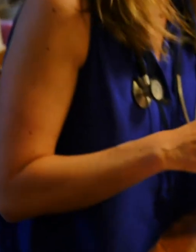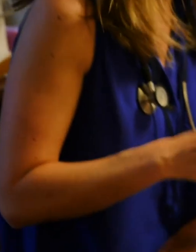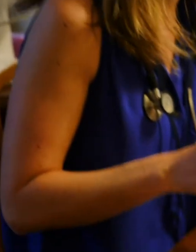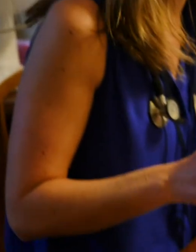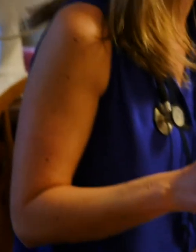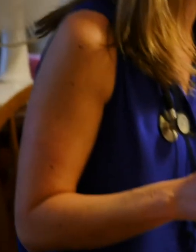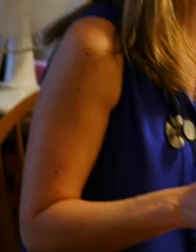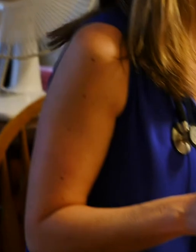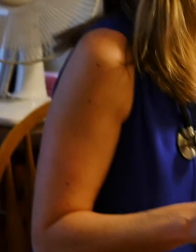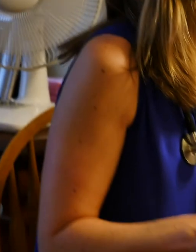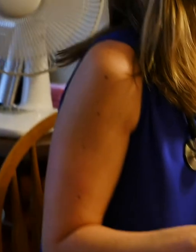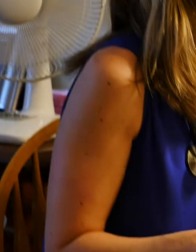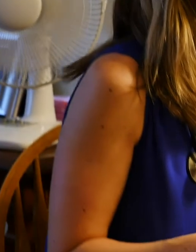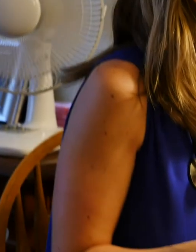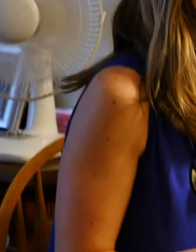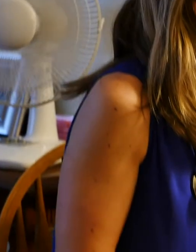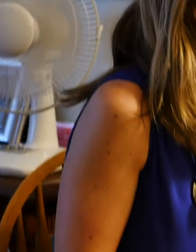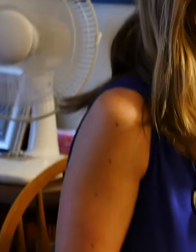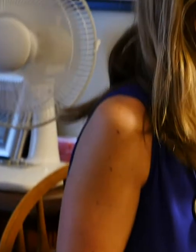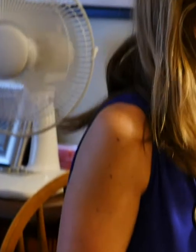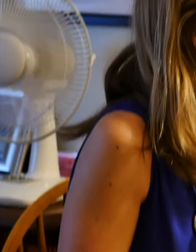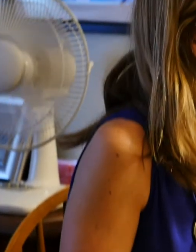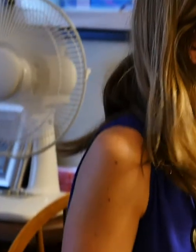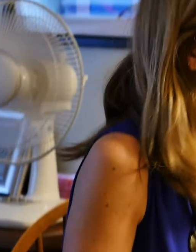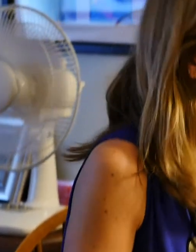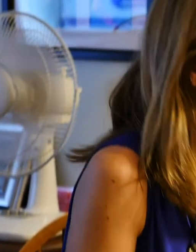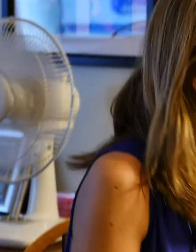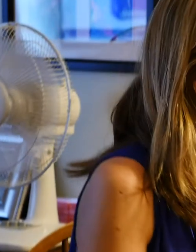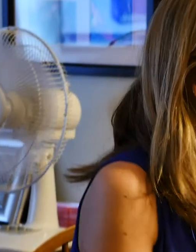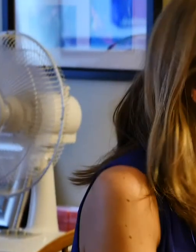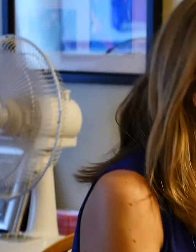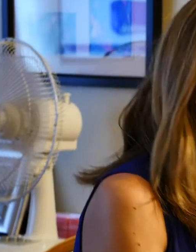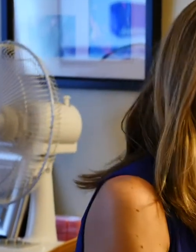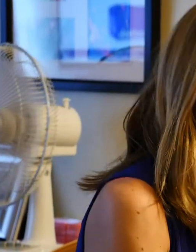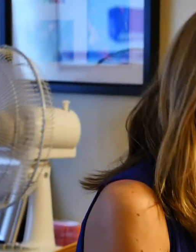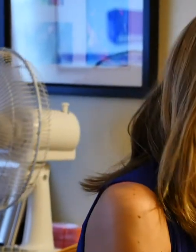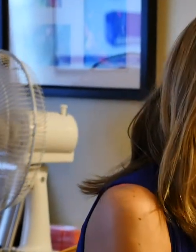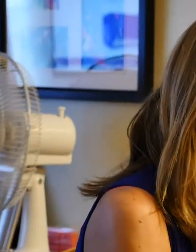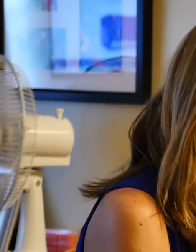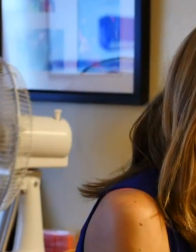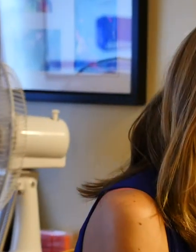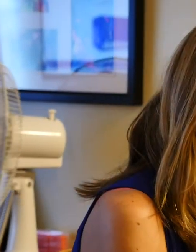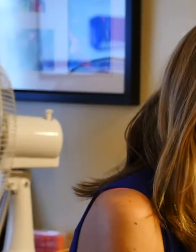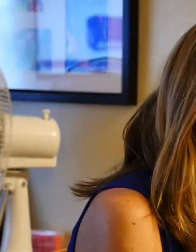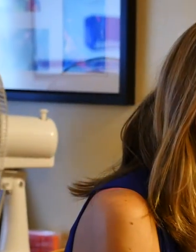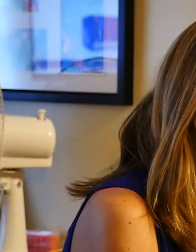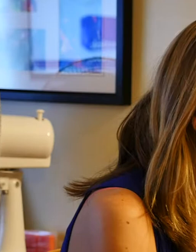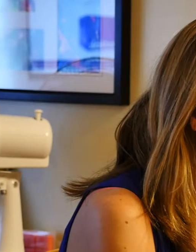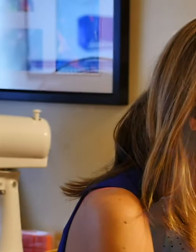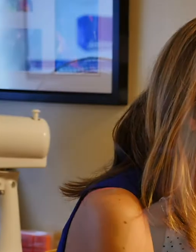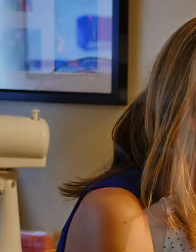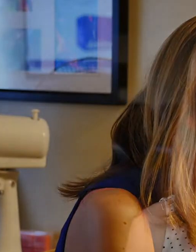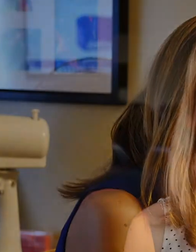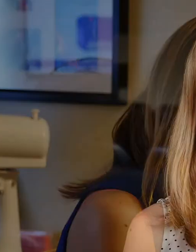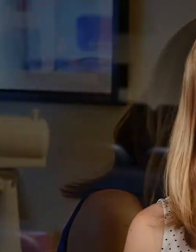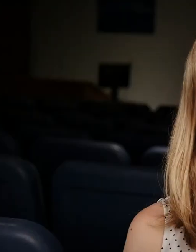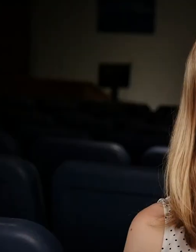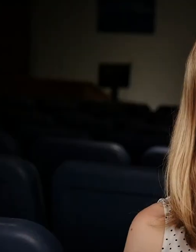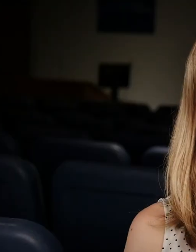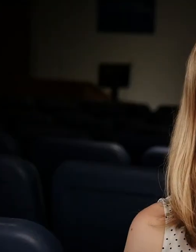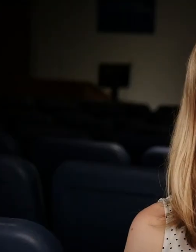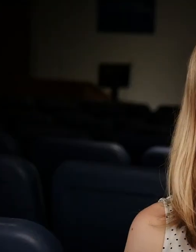boxes of what I believe healthcare should be and what the future of healthcare needs to look like, especially in the province of Nova Scotia. We have these types